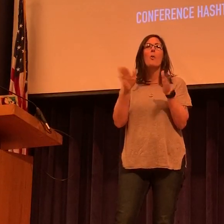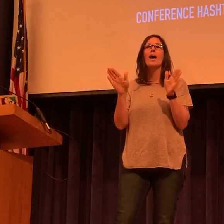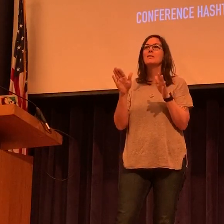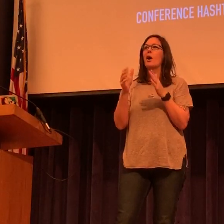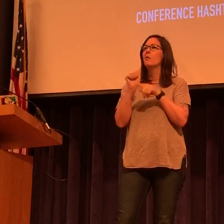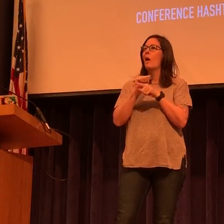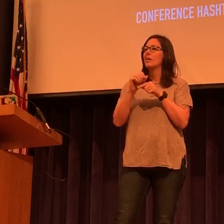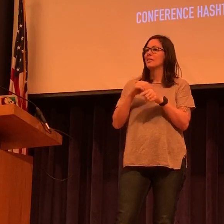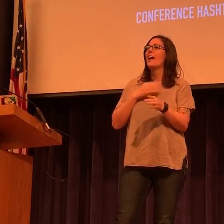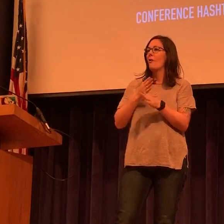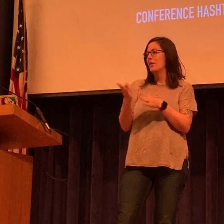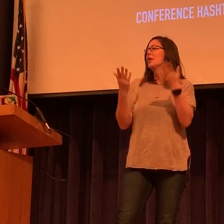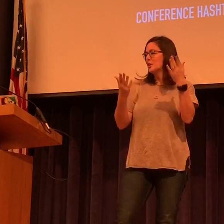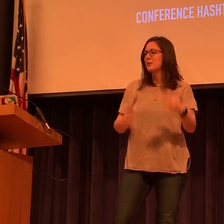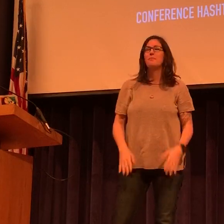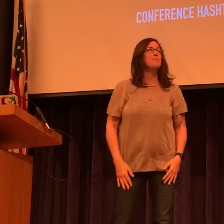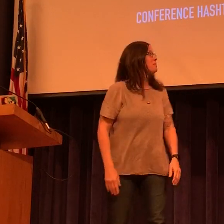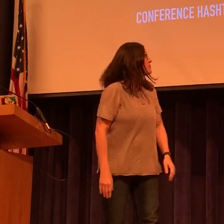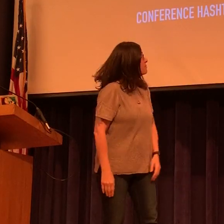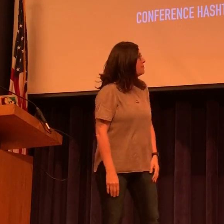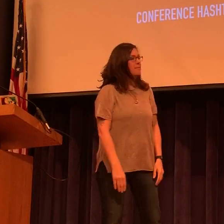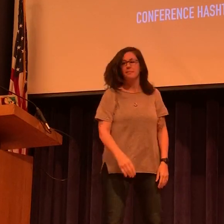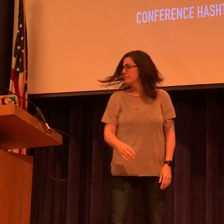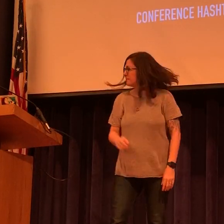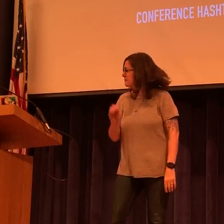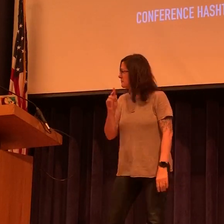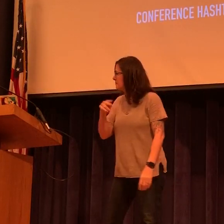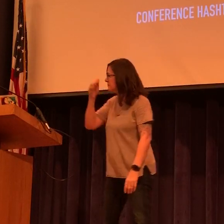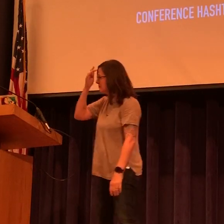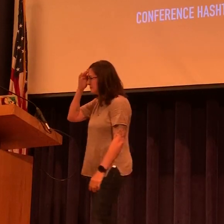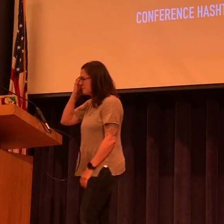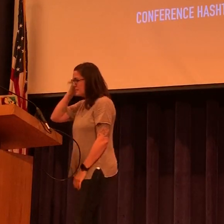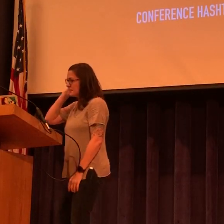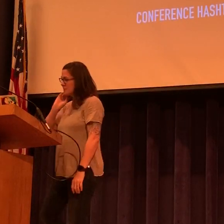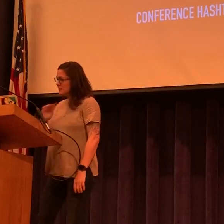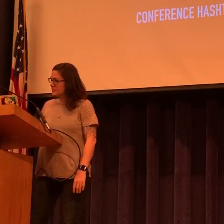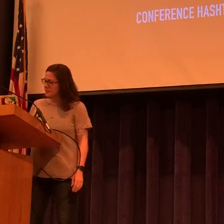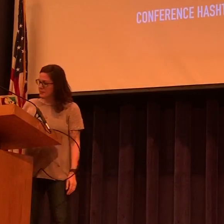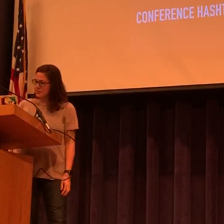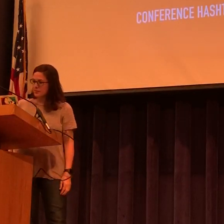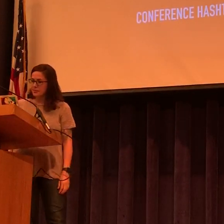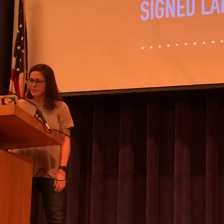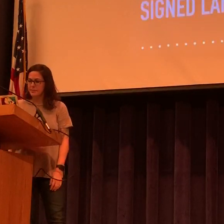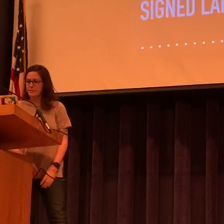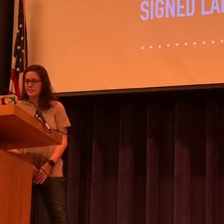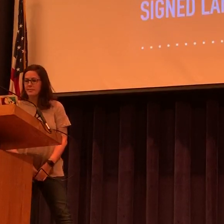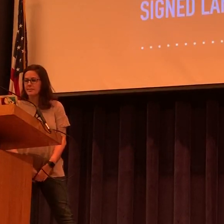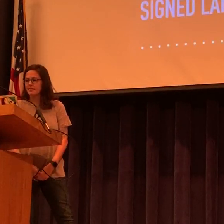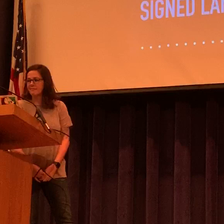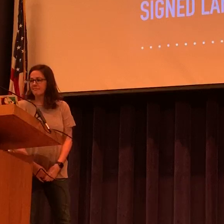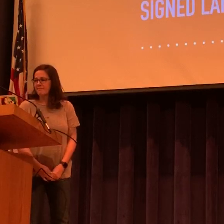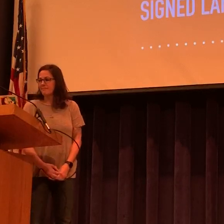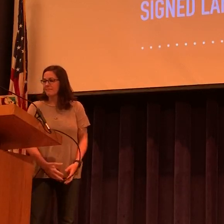permission and sharing, and I'm being explicit because it is unfortunately not a widespread practice in our field.